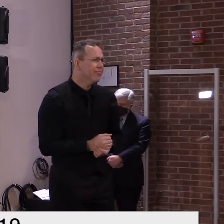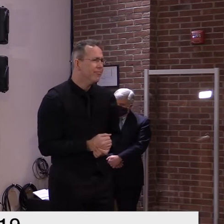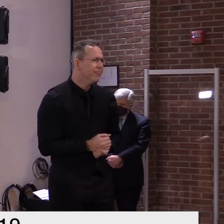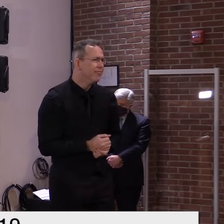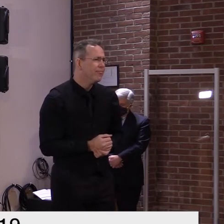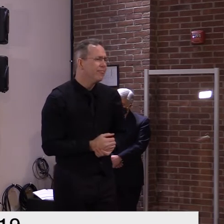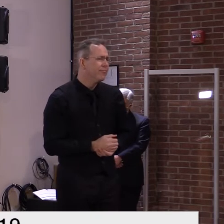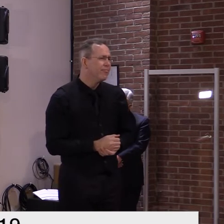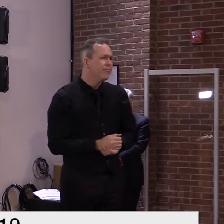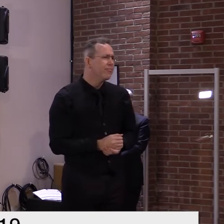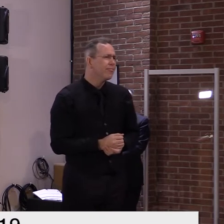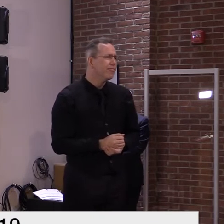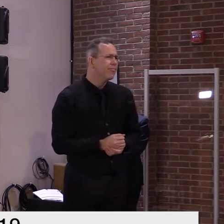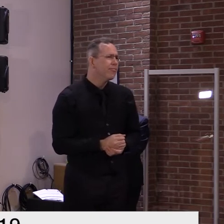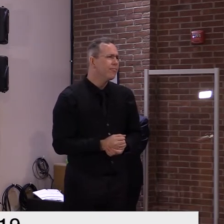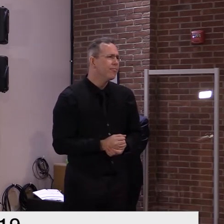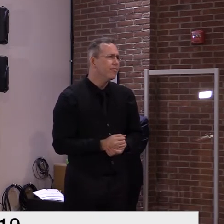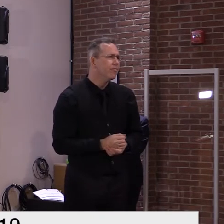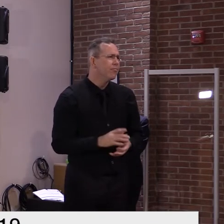in the virus